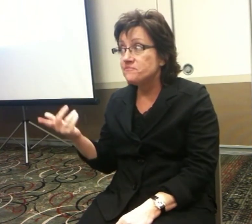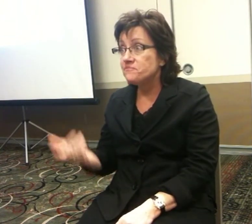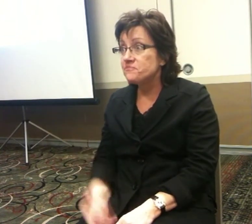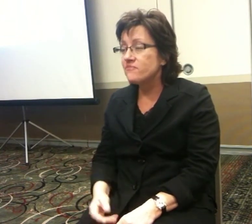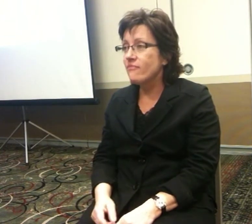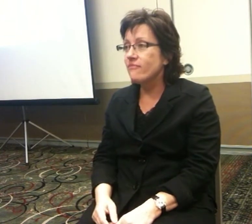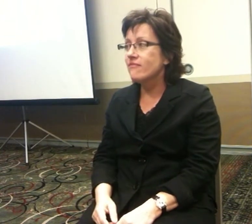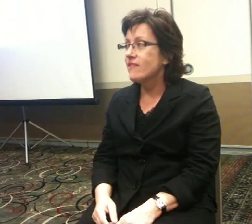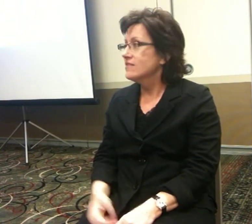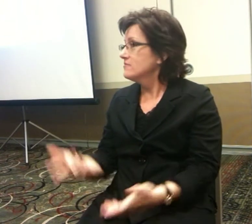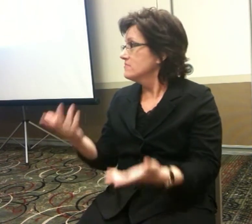Questions? Comments?